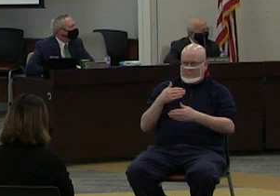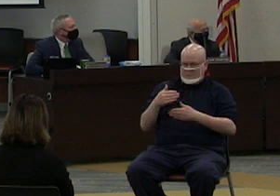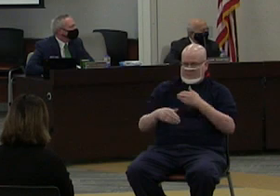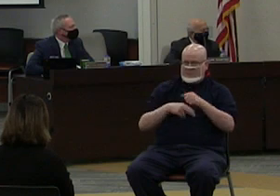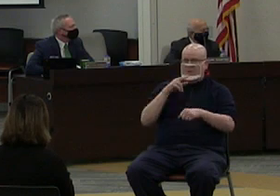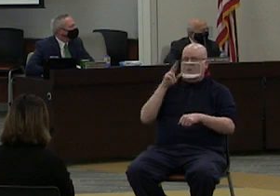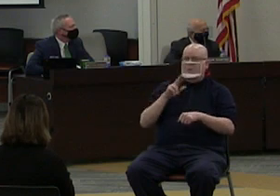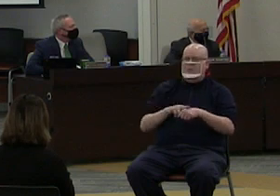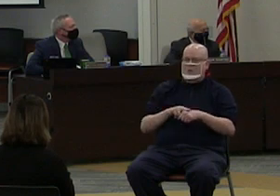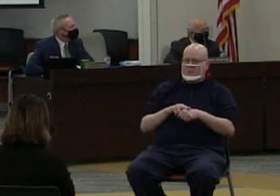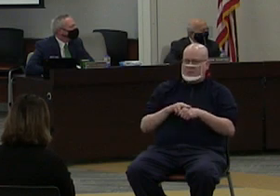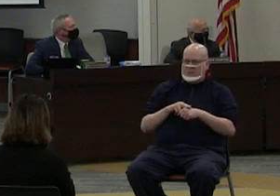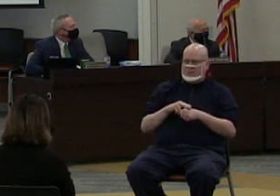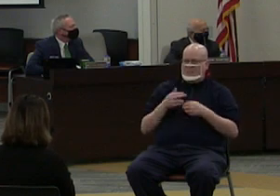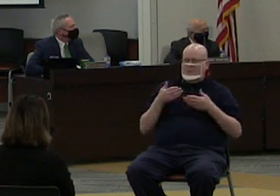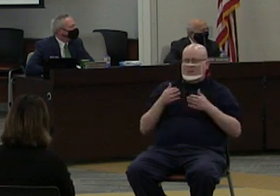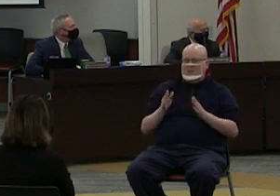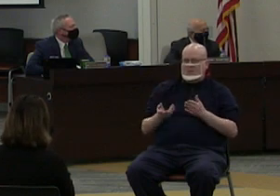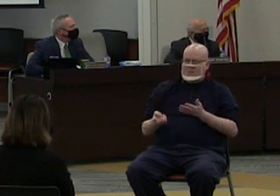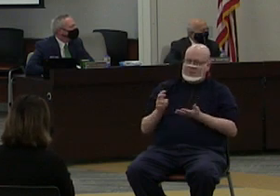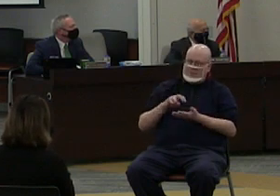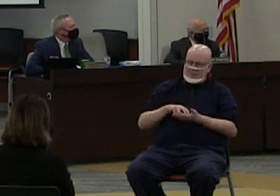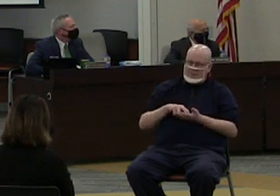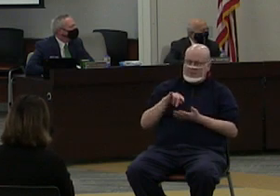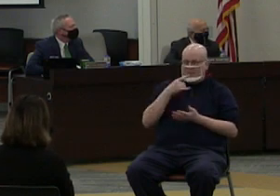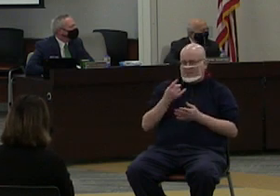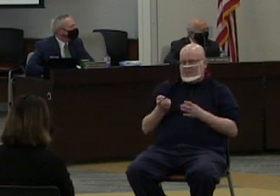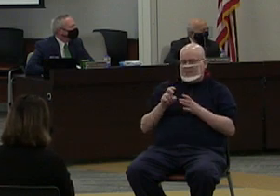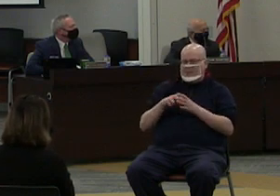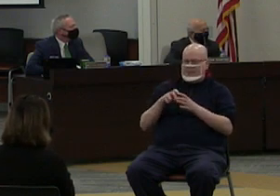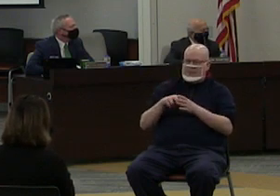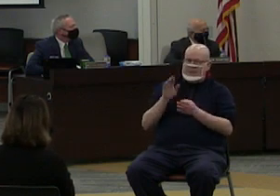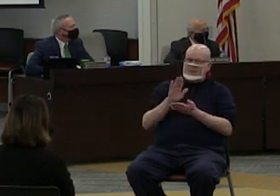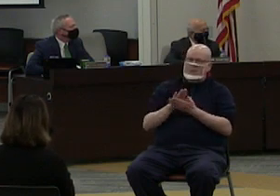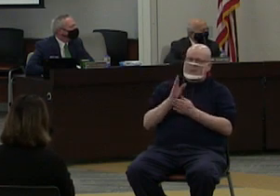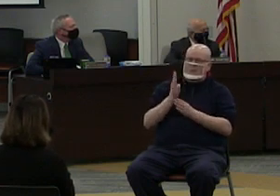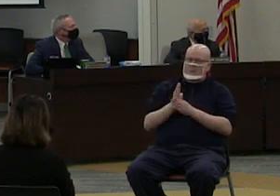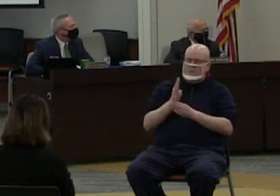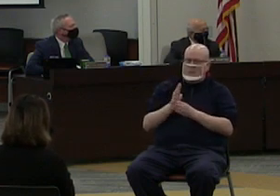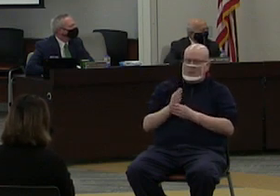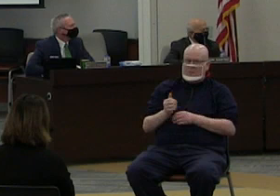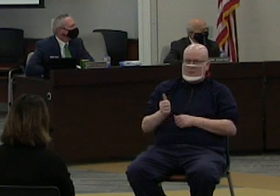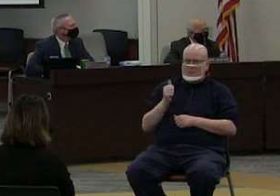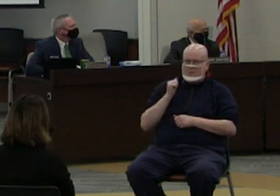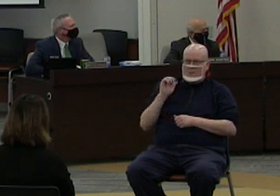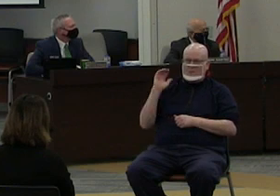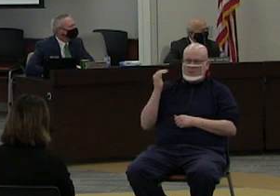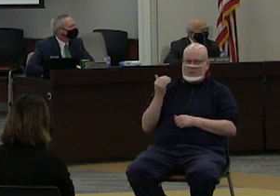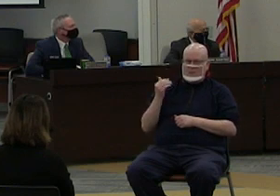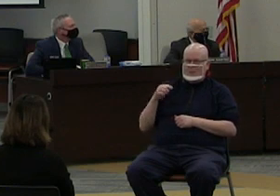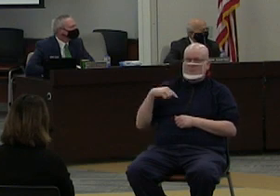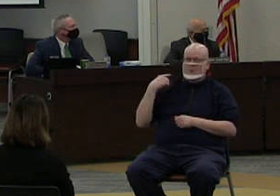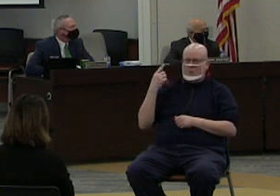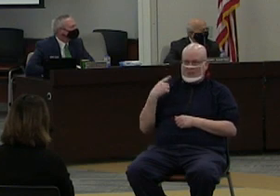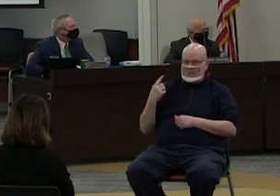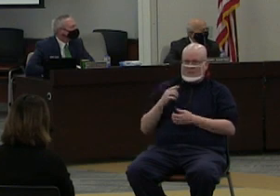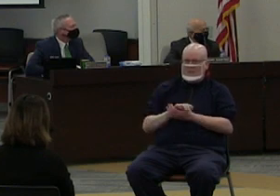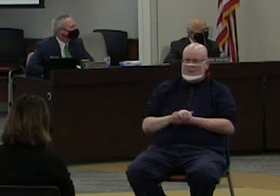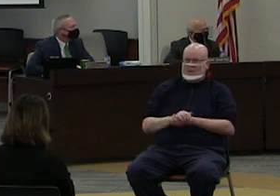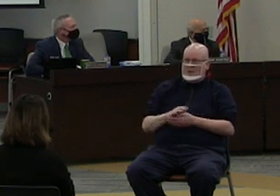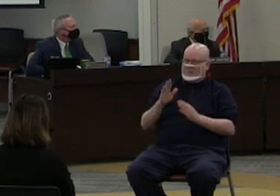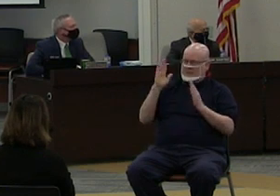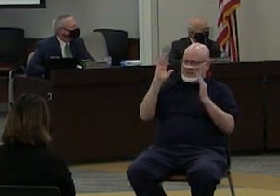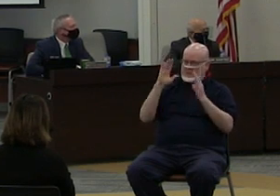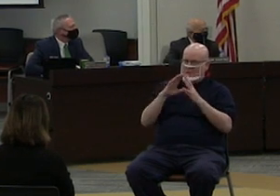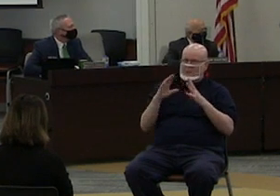way of doing things. You know, you get up in the morning and my kids will get on a school bus and that won't seem crazy one day. And so I do have a lot of optimism